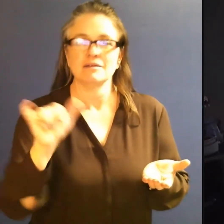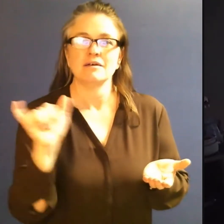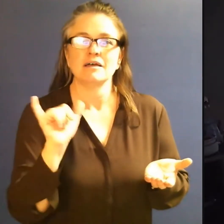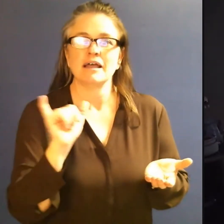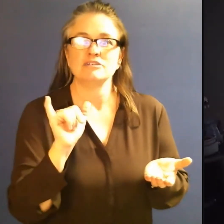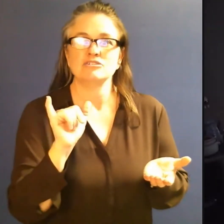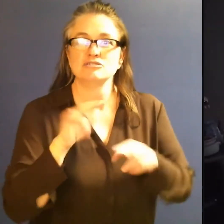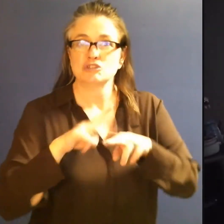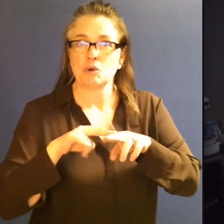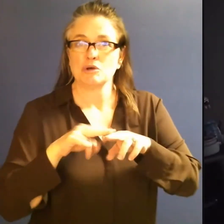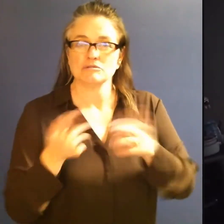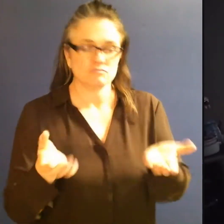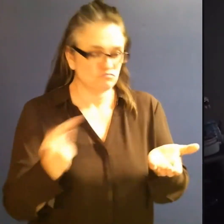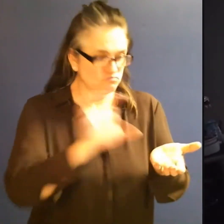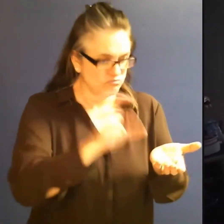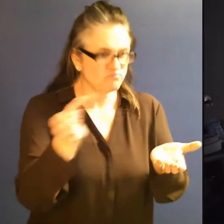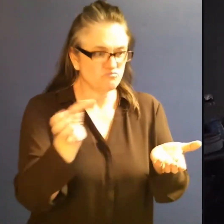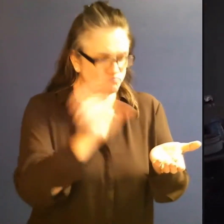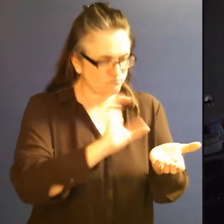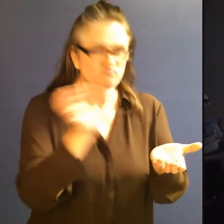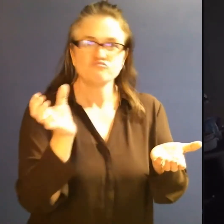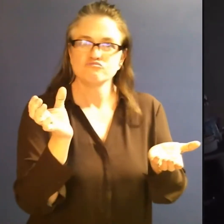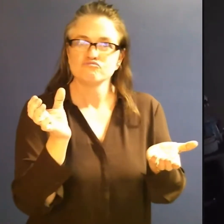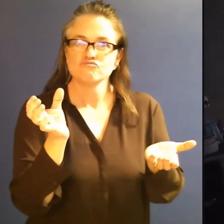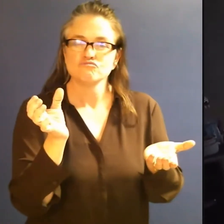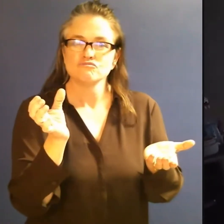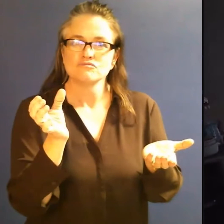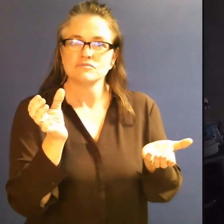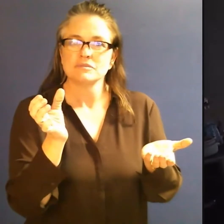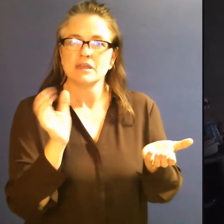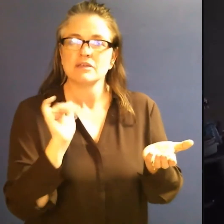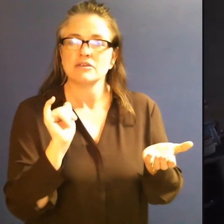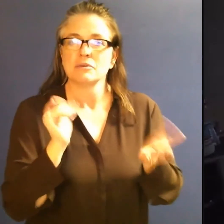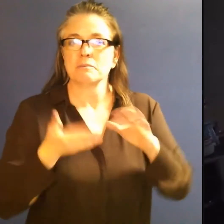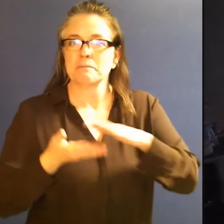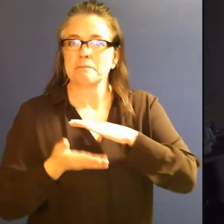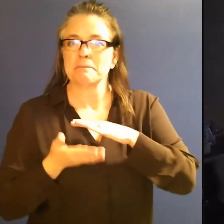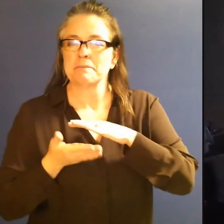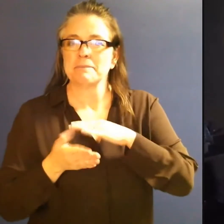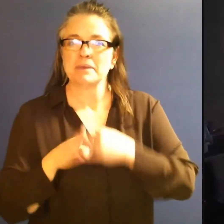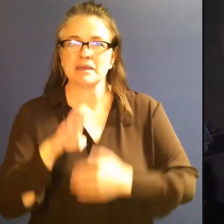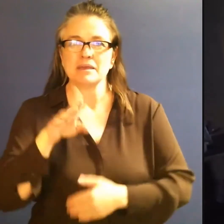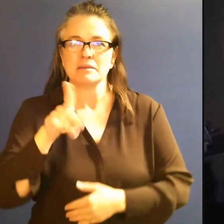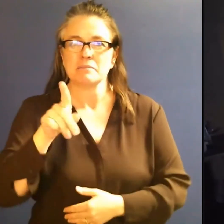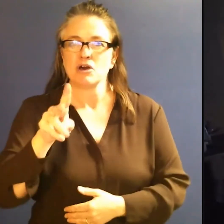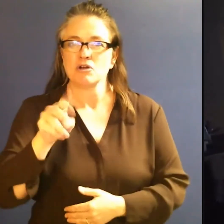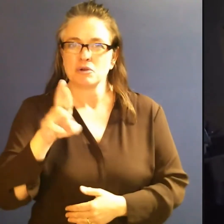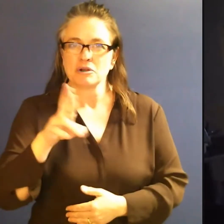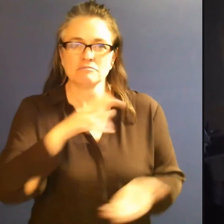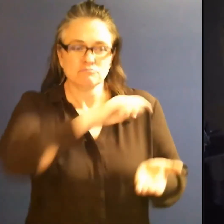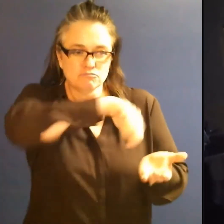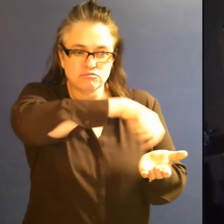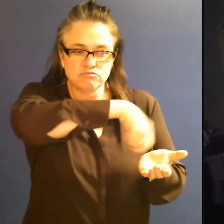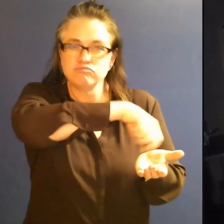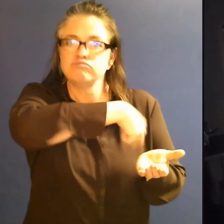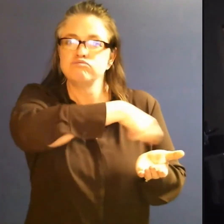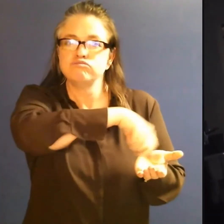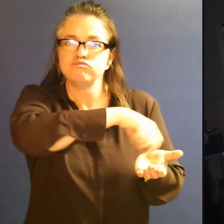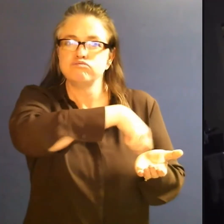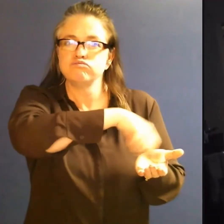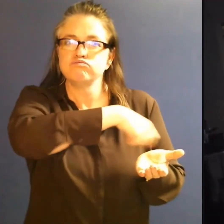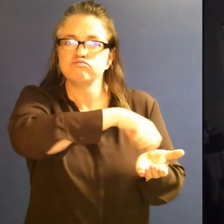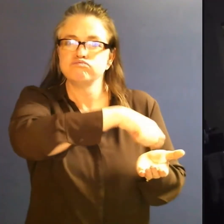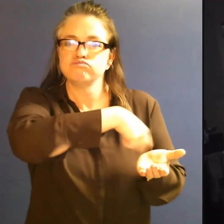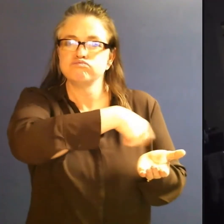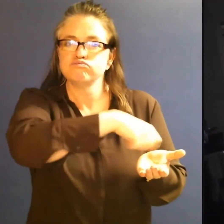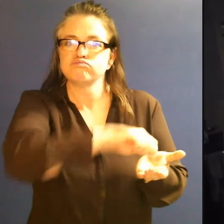salt and your baking powder, and you just kind of mix that all up and